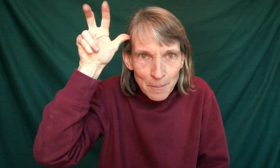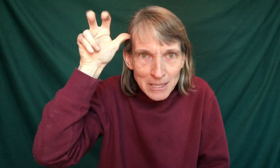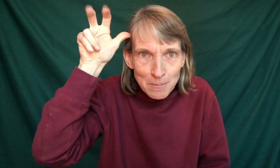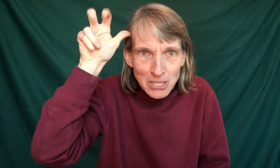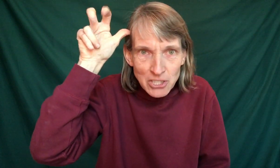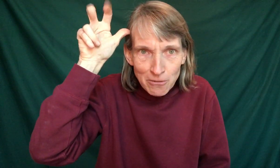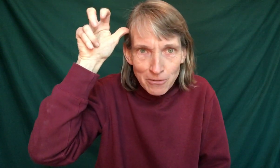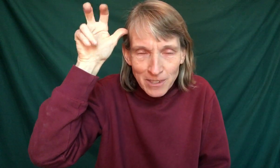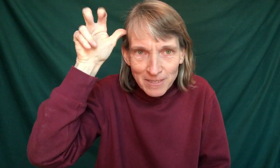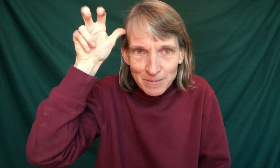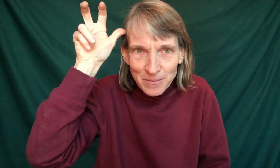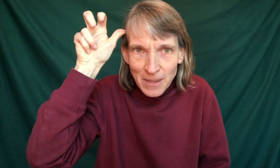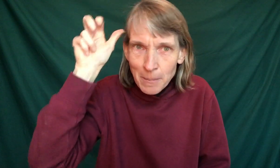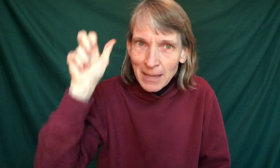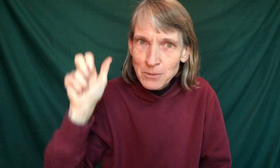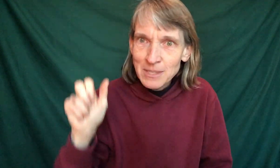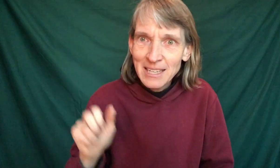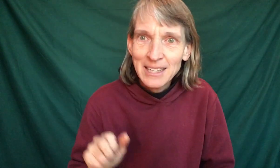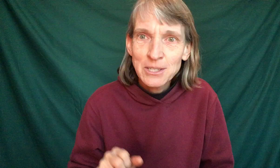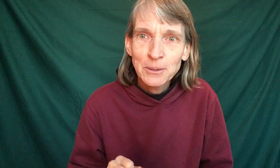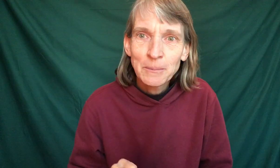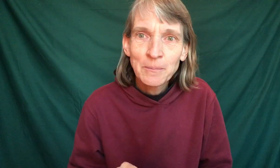means mischief that Max was getting into.